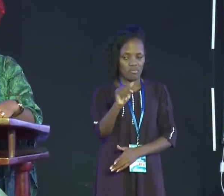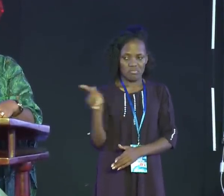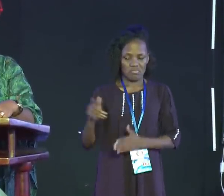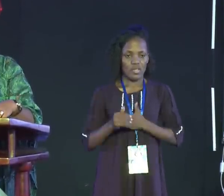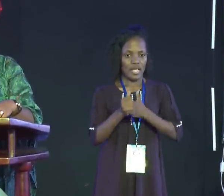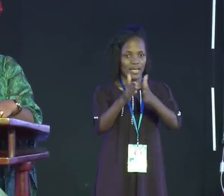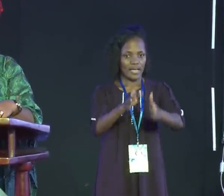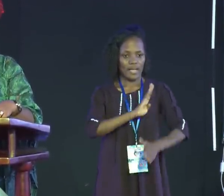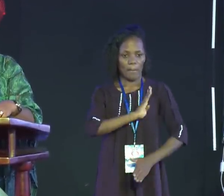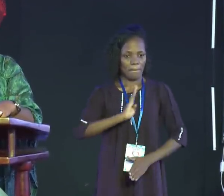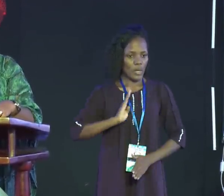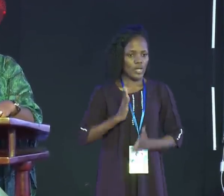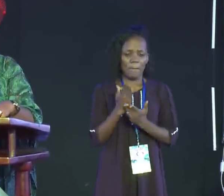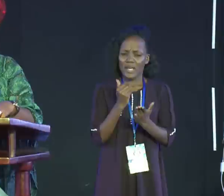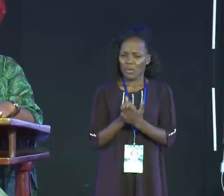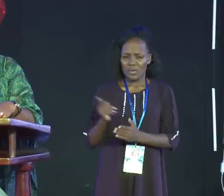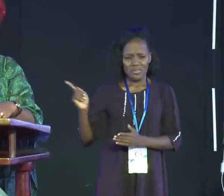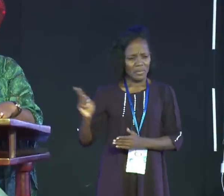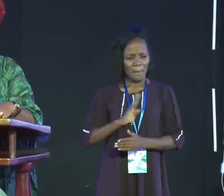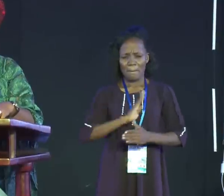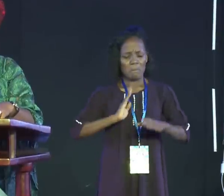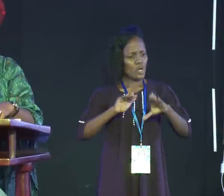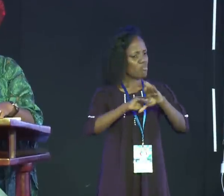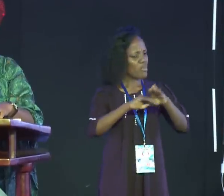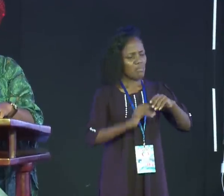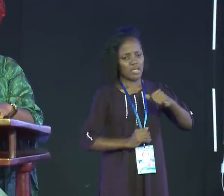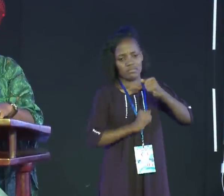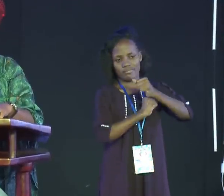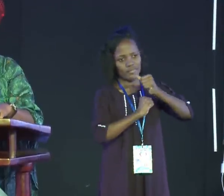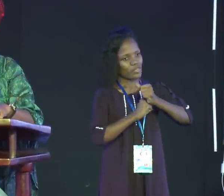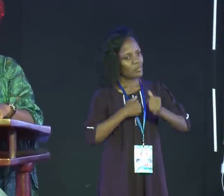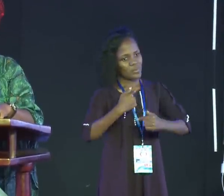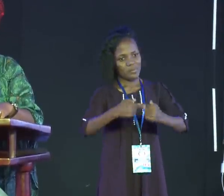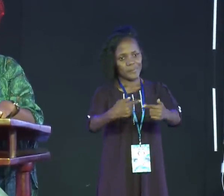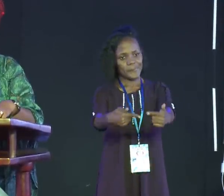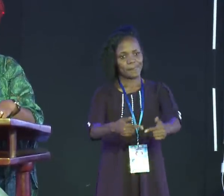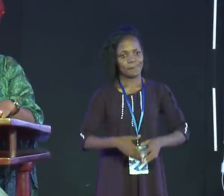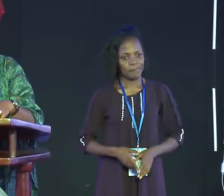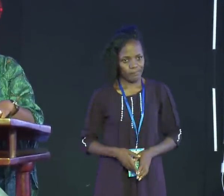Bayimiridde nange. They have stood with me.